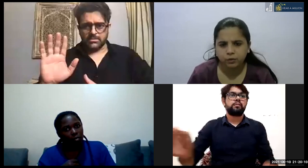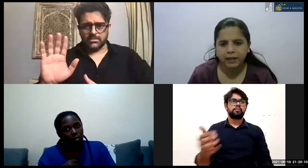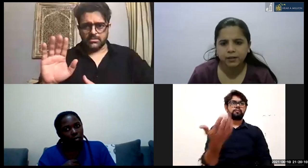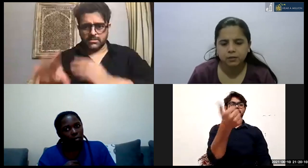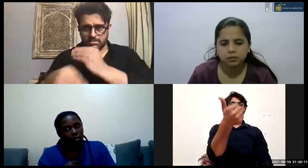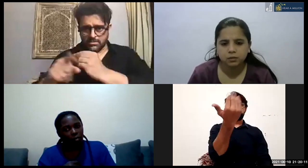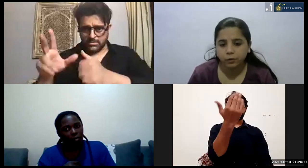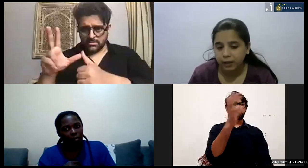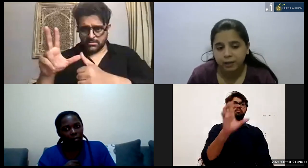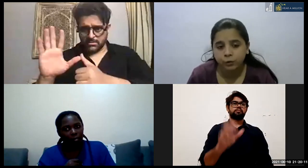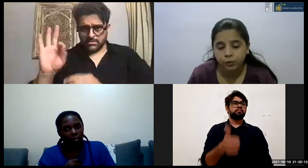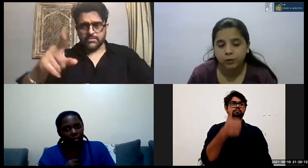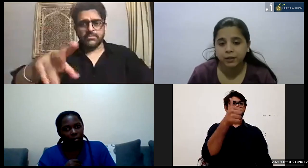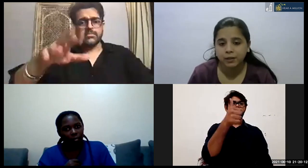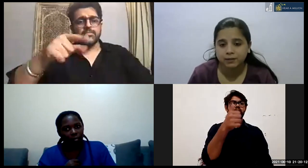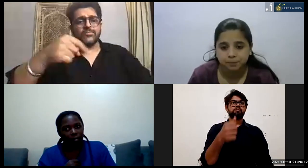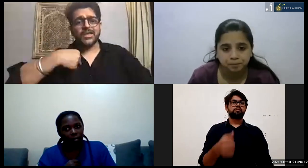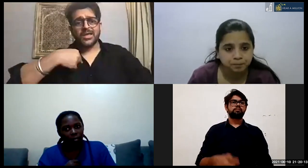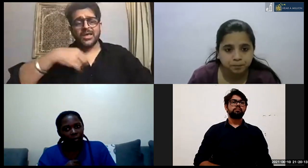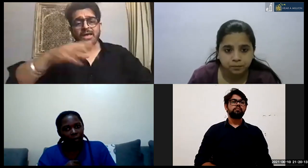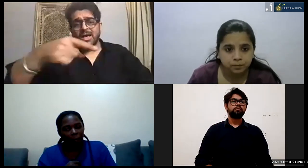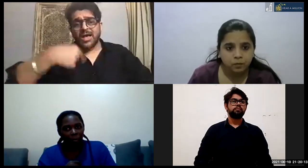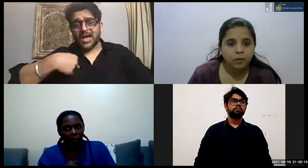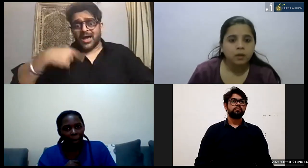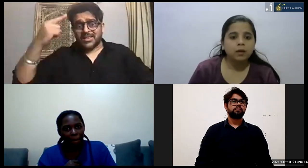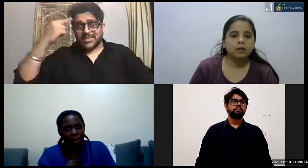Adi, would you like to? Sorry, Ankit, would you like to answer?